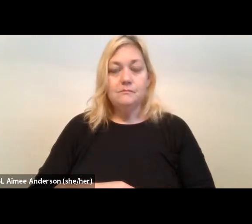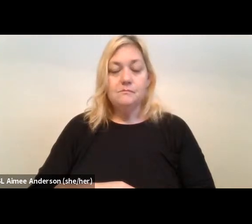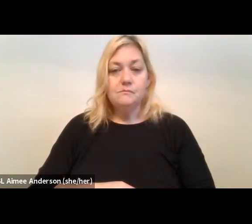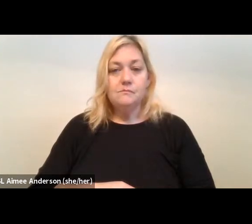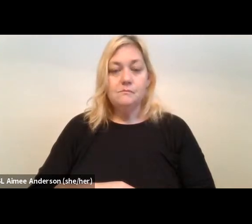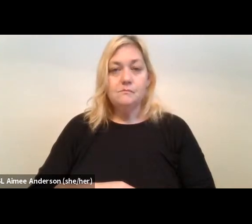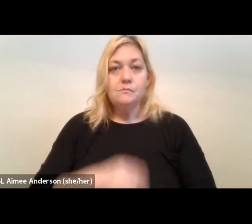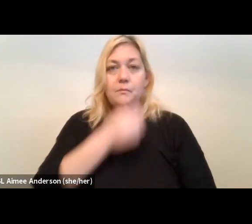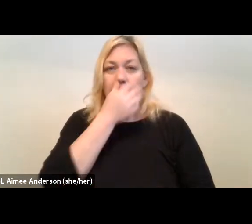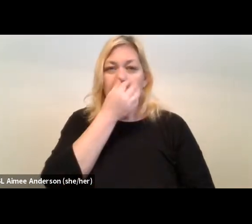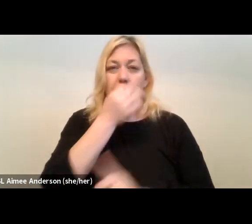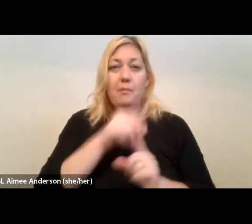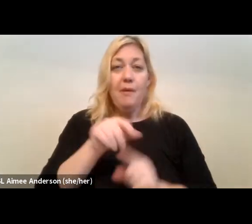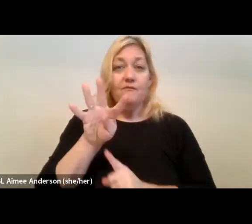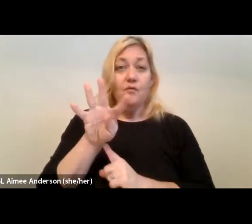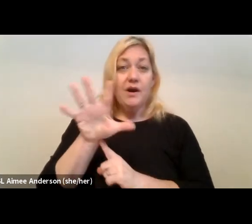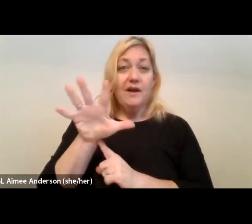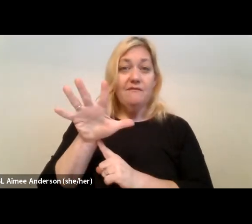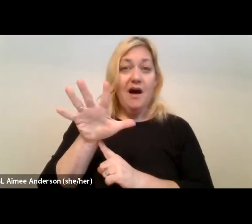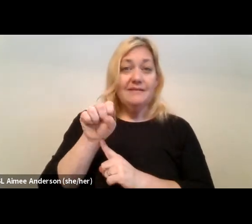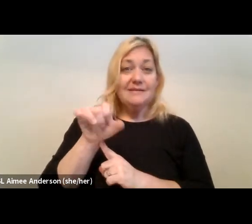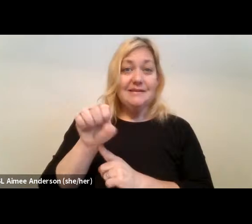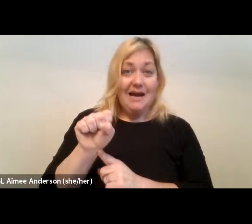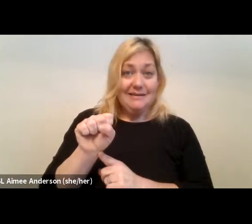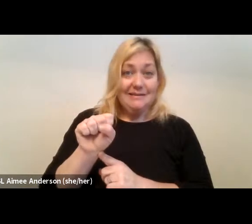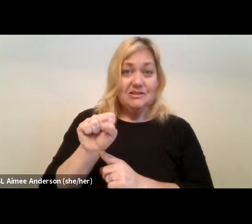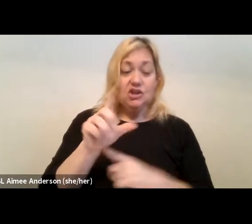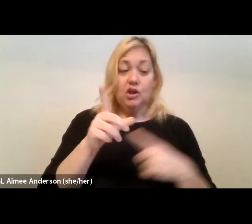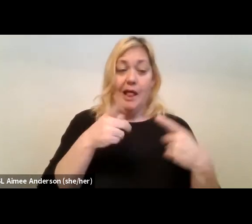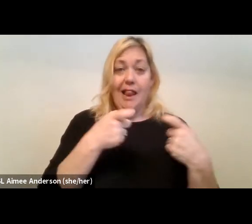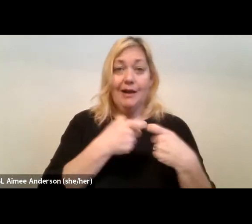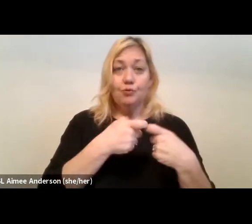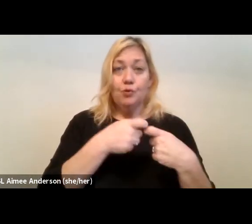And we have about 45 seconds to go on the electronic poll.